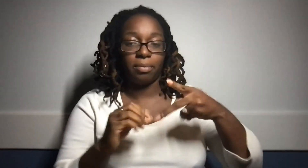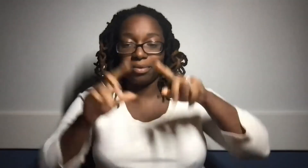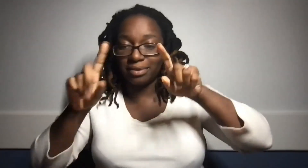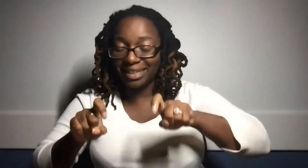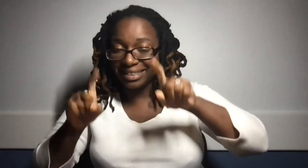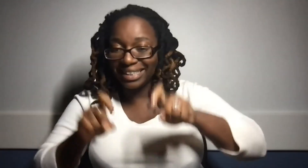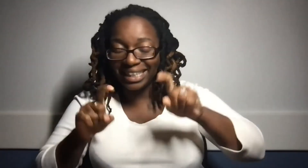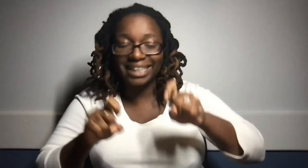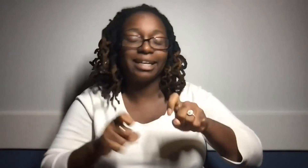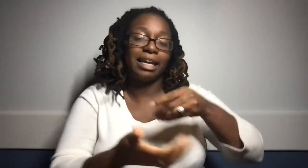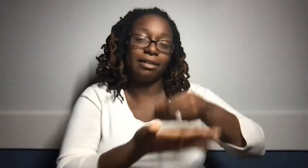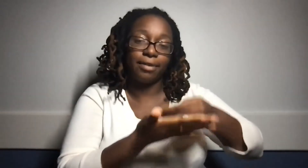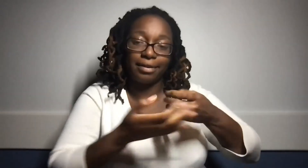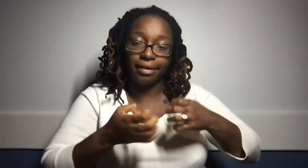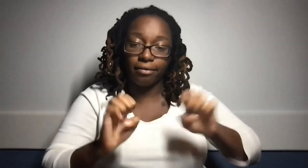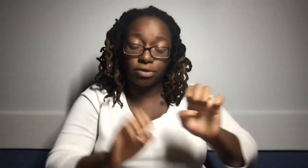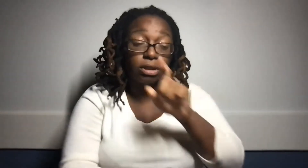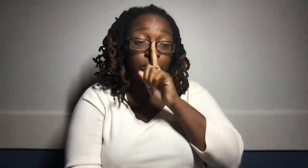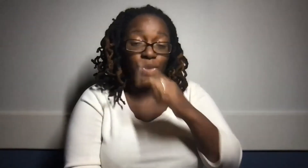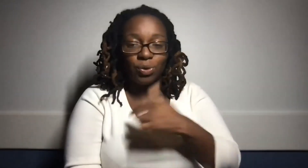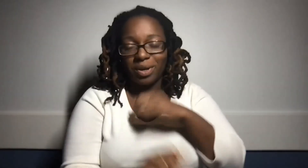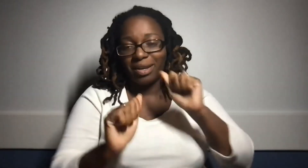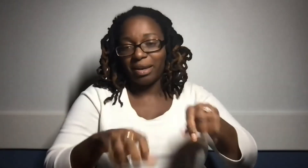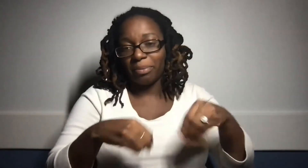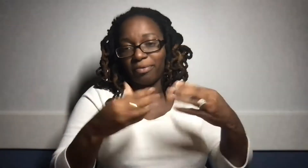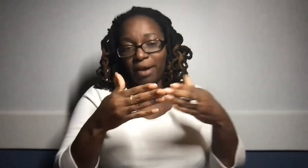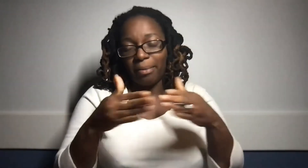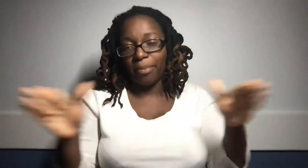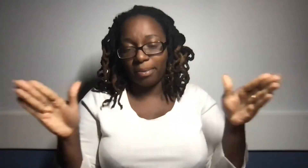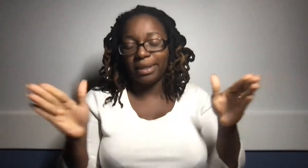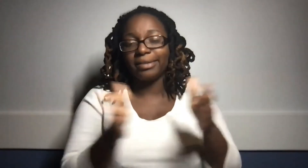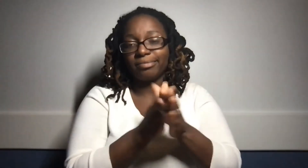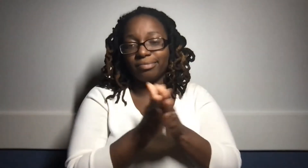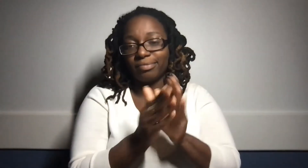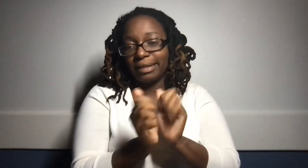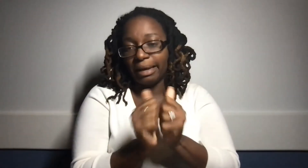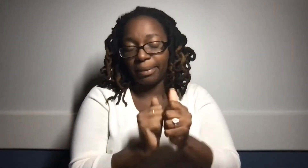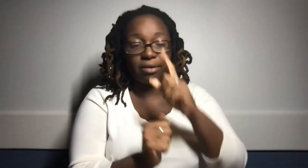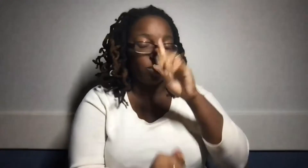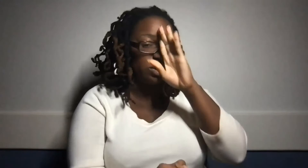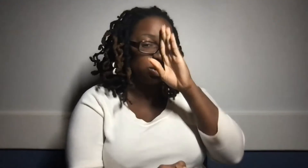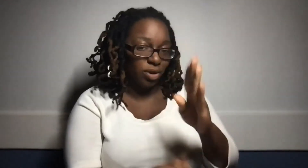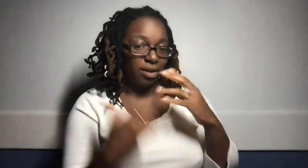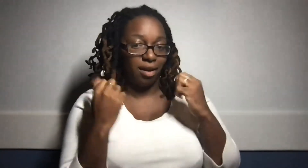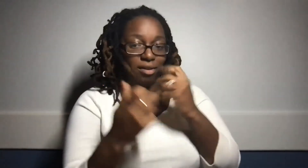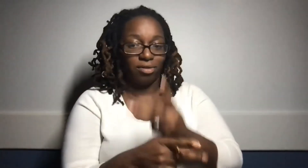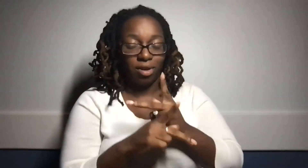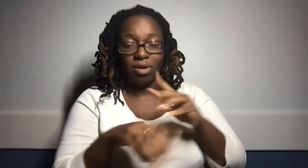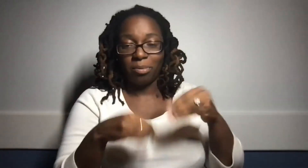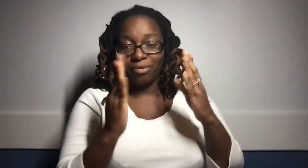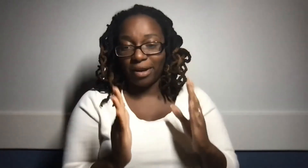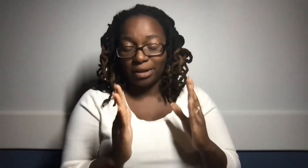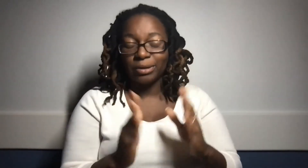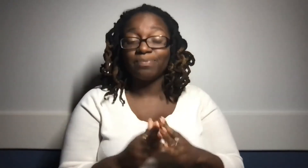to ensure that we have culturally competent public education campaigns that are directed at healthcare providers, the public, and